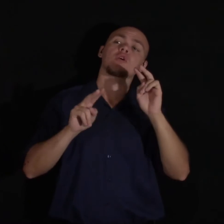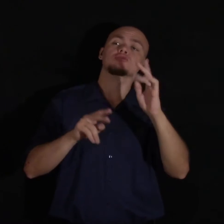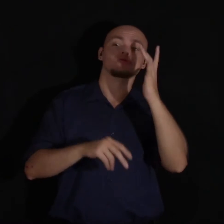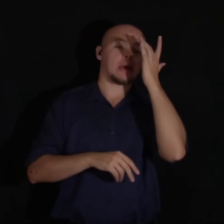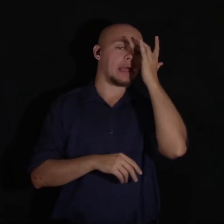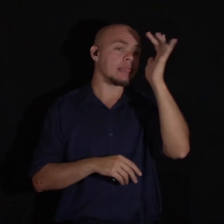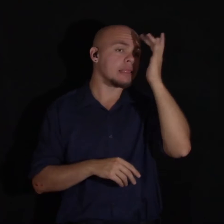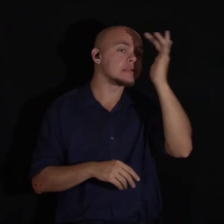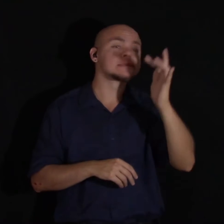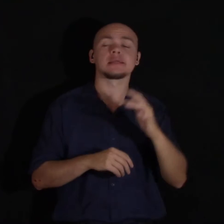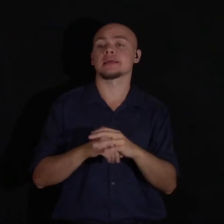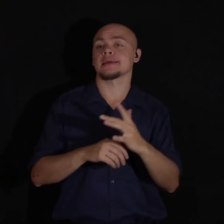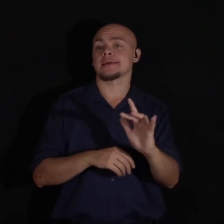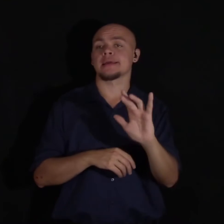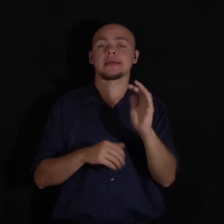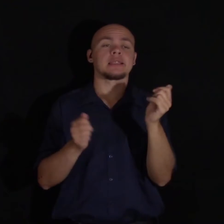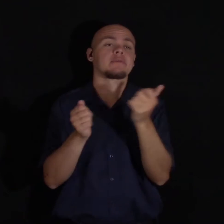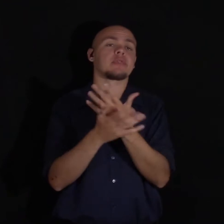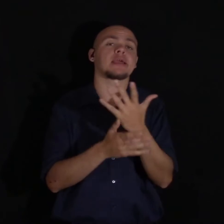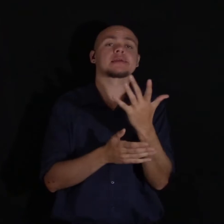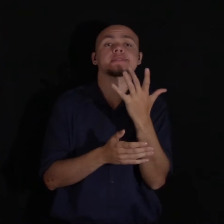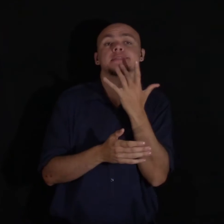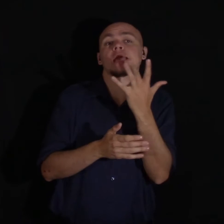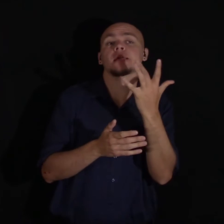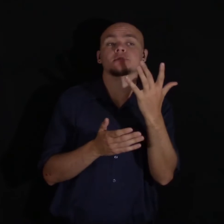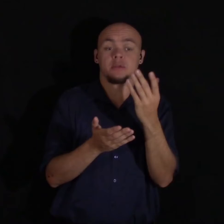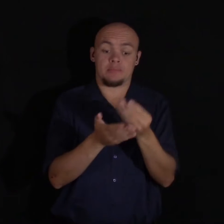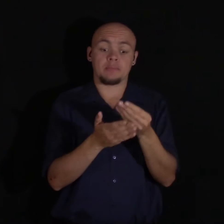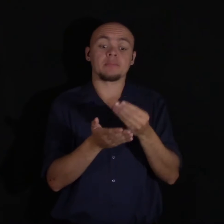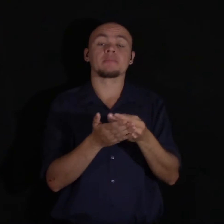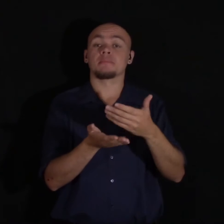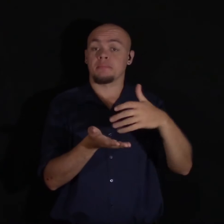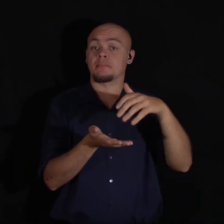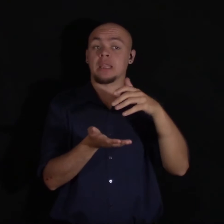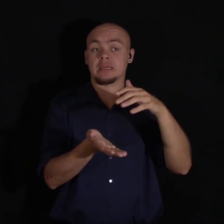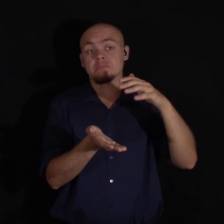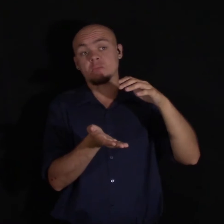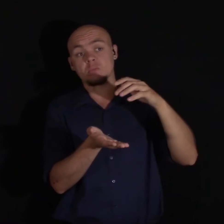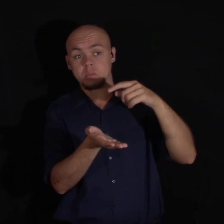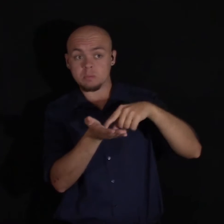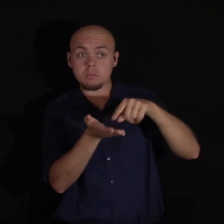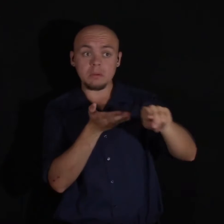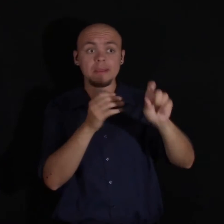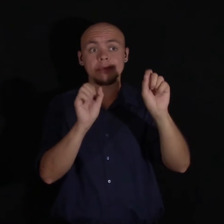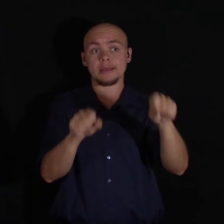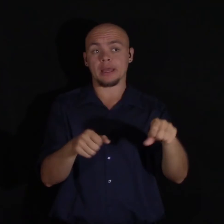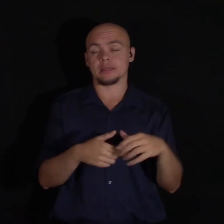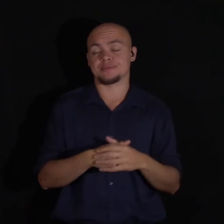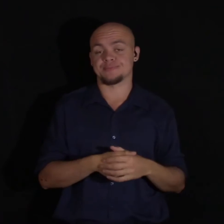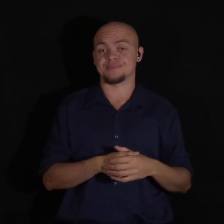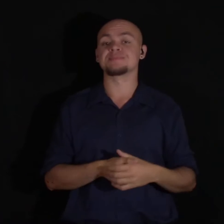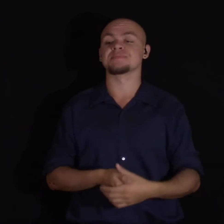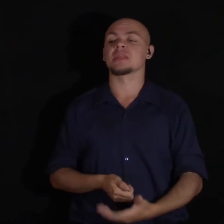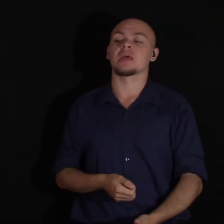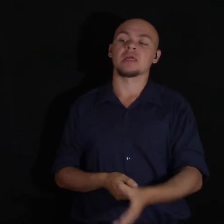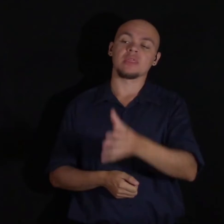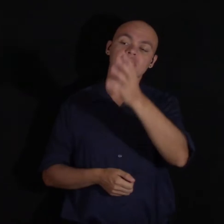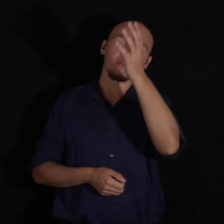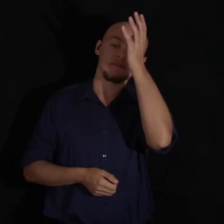taste, accompanied by a moderate fortune, could afford. The father of Safie had been the cause of